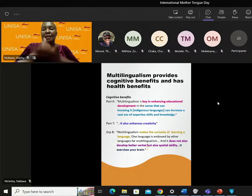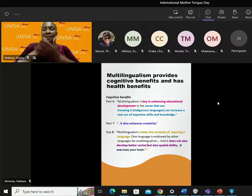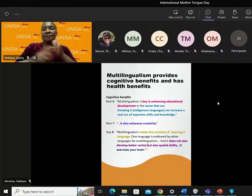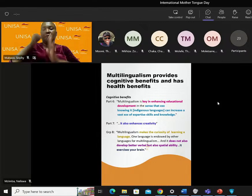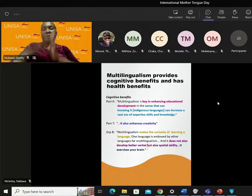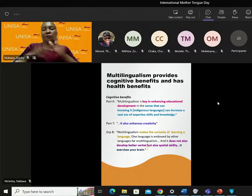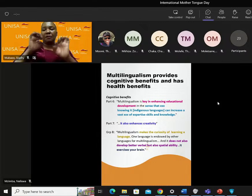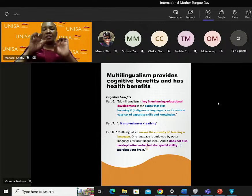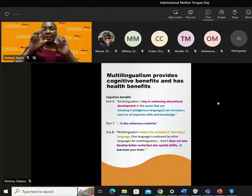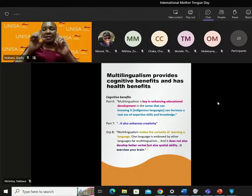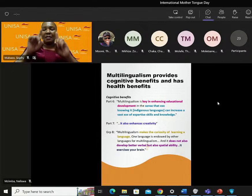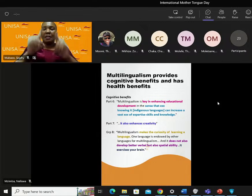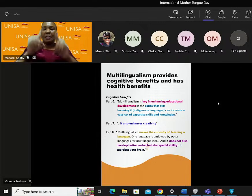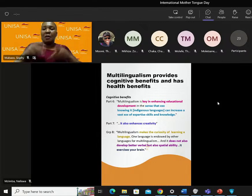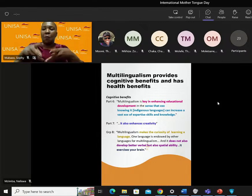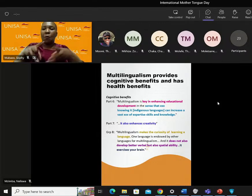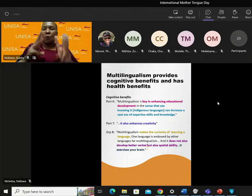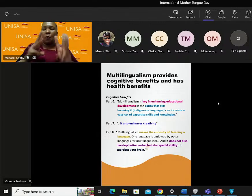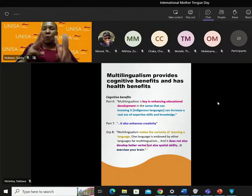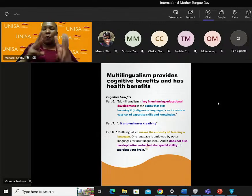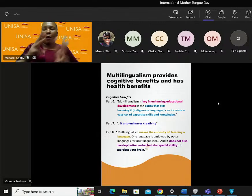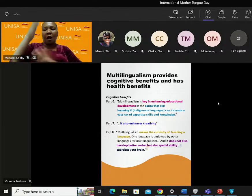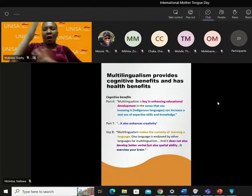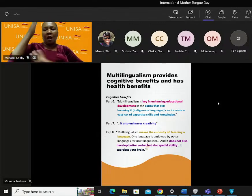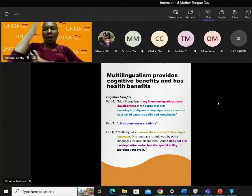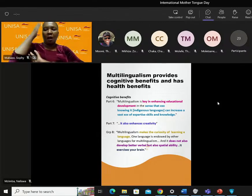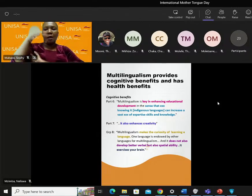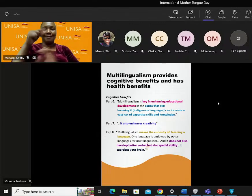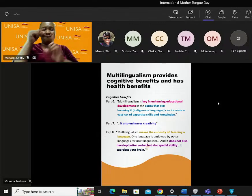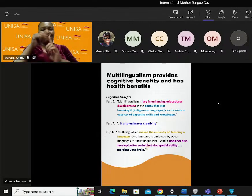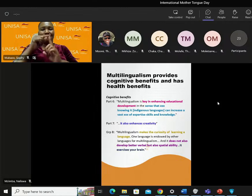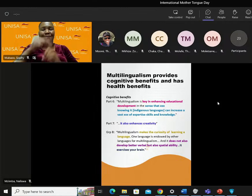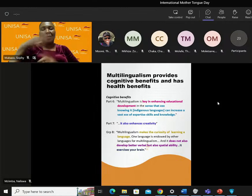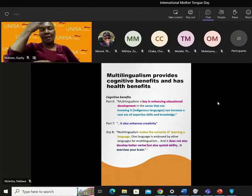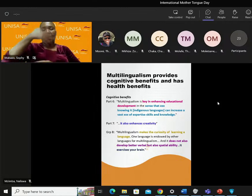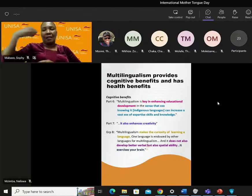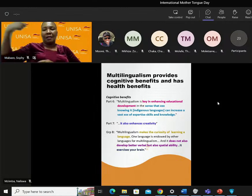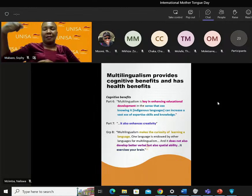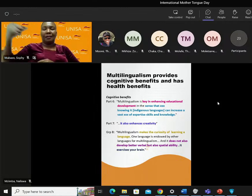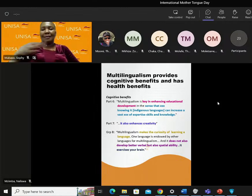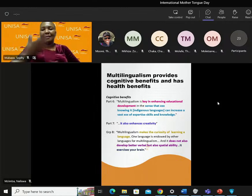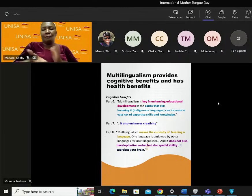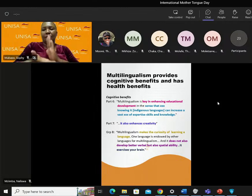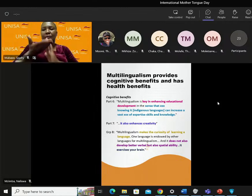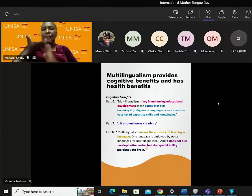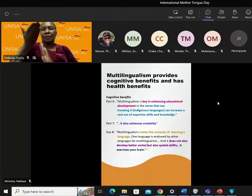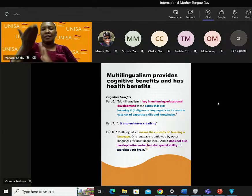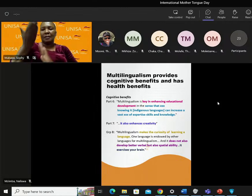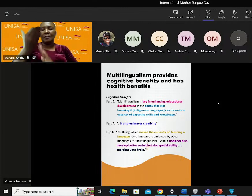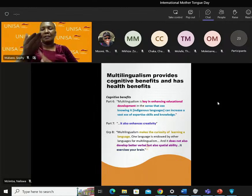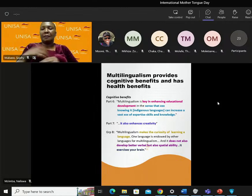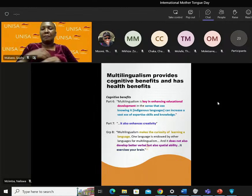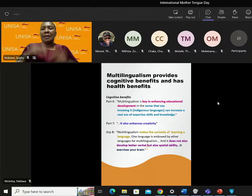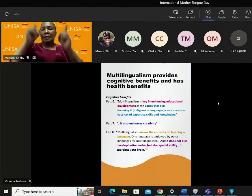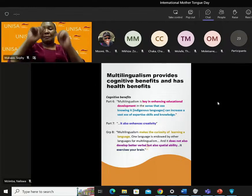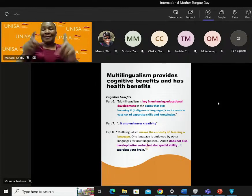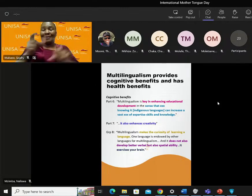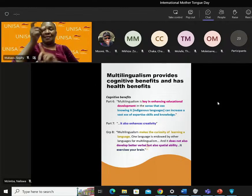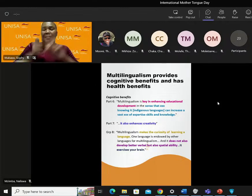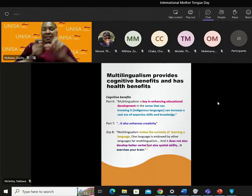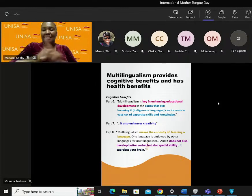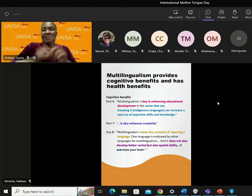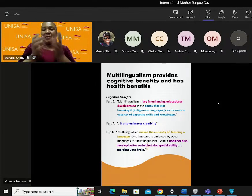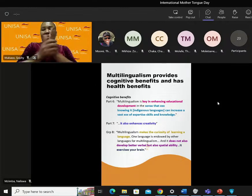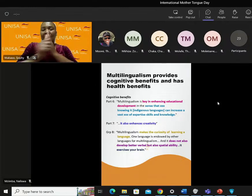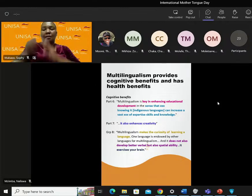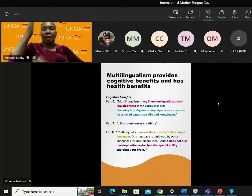that knowing indigenous languages can increase a vast amount of expertise and skills and knowledge.